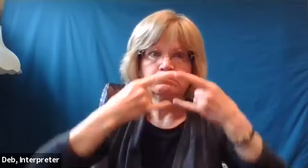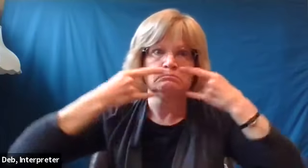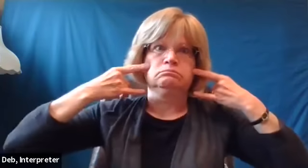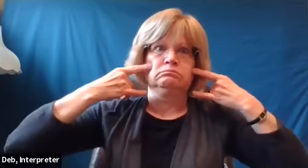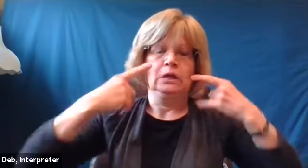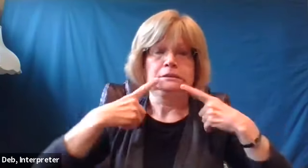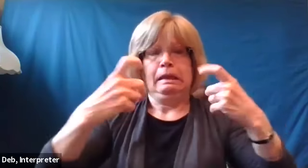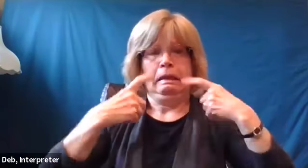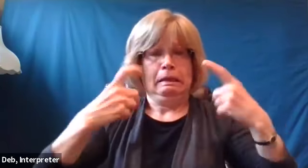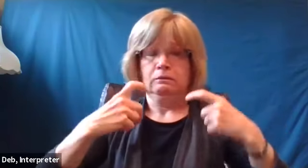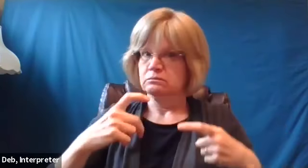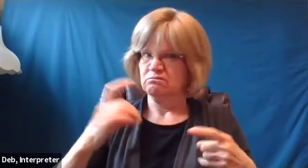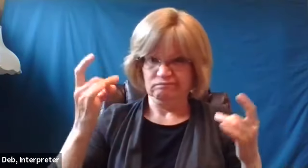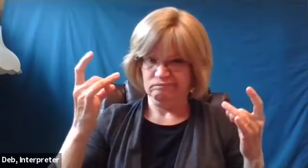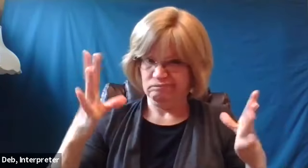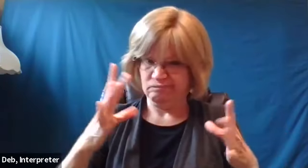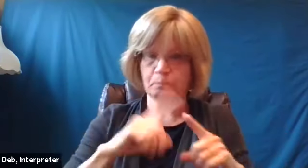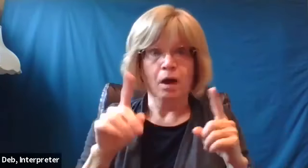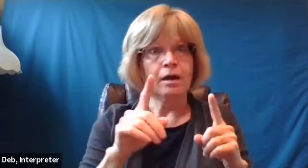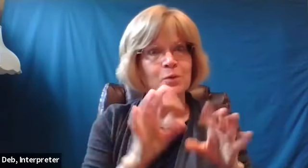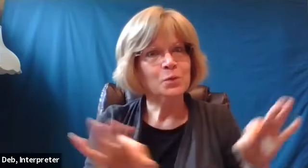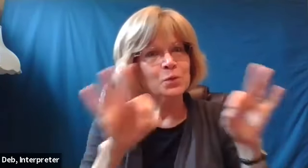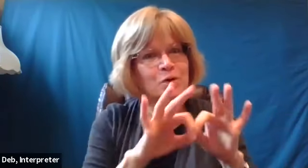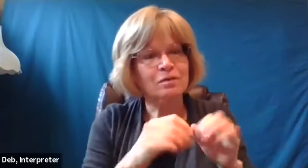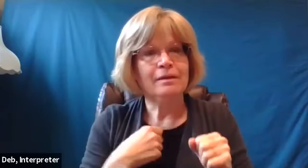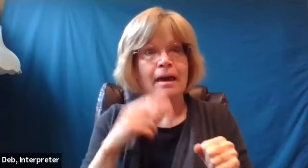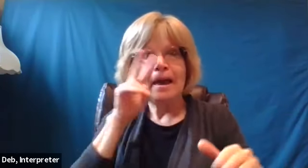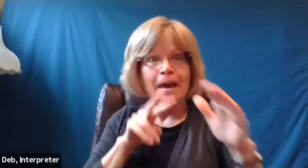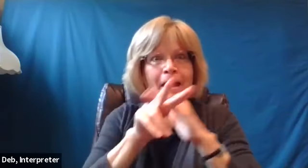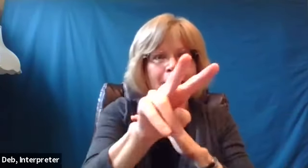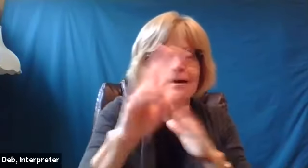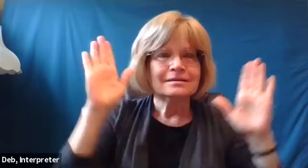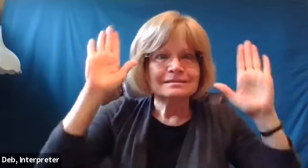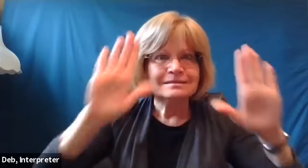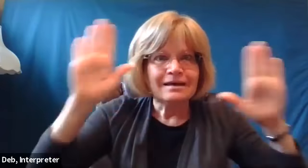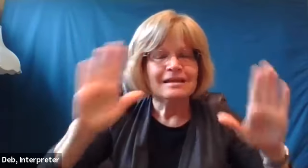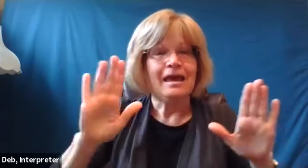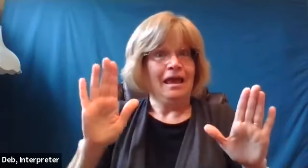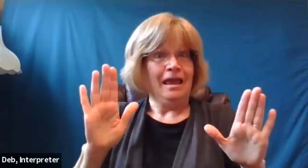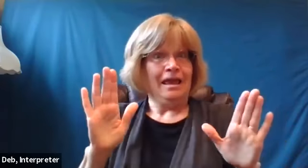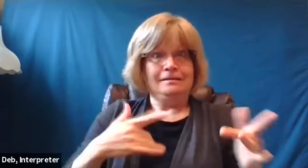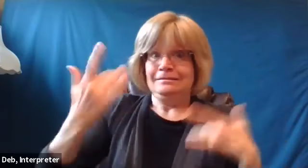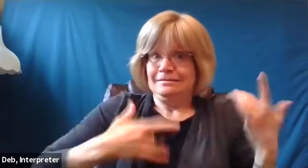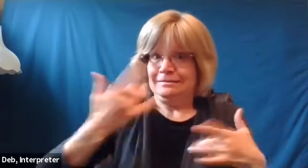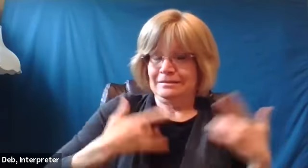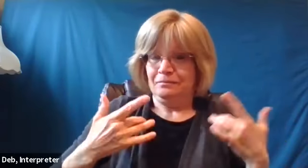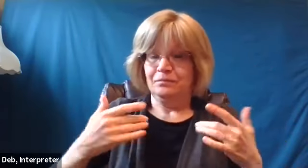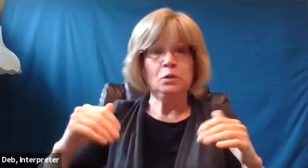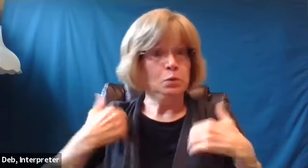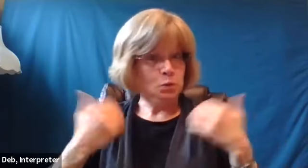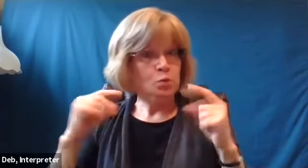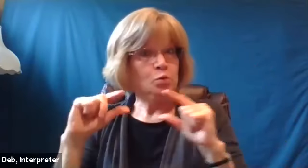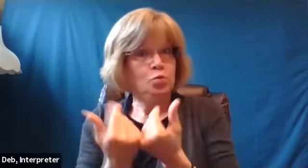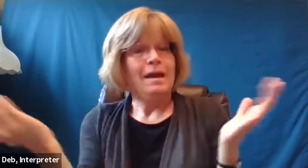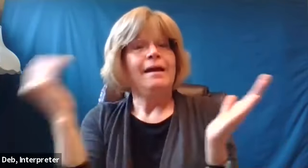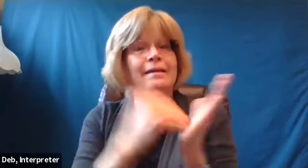it. Suddenly, I looked forward to Sundays with excitement. Youth group also started, and I looked forward to